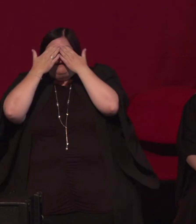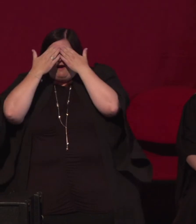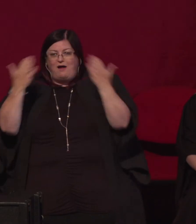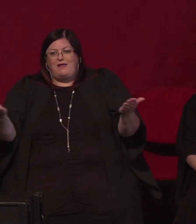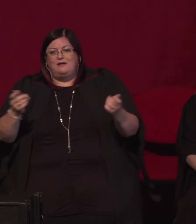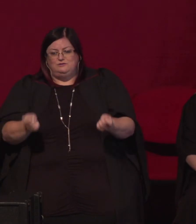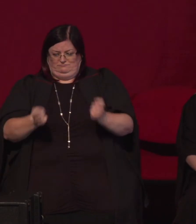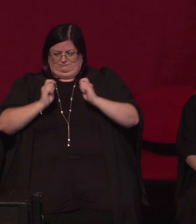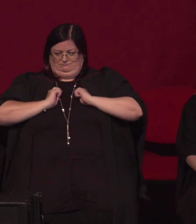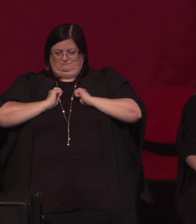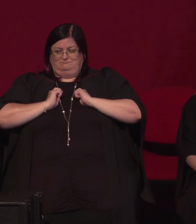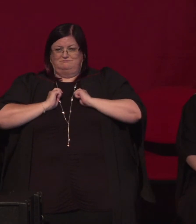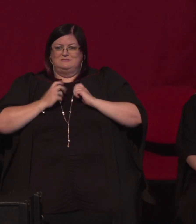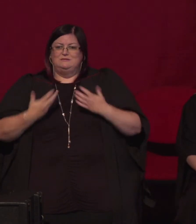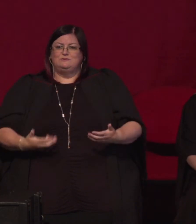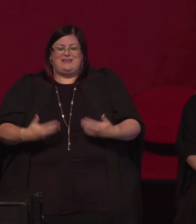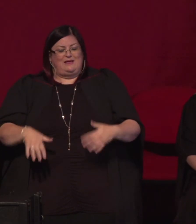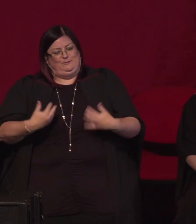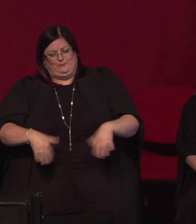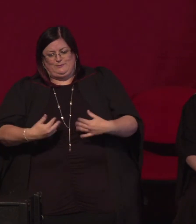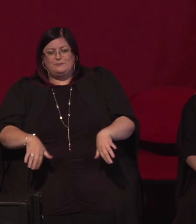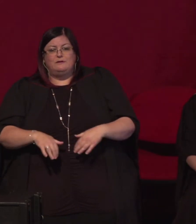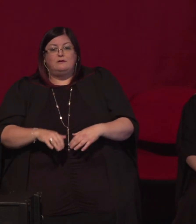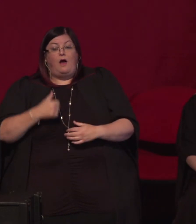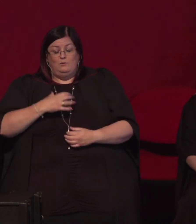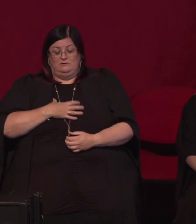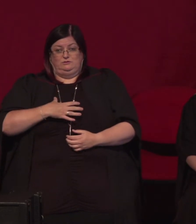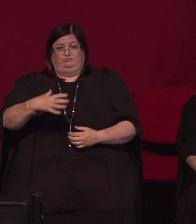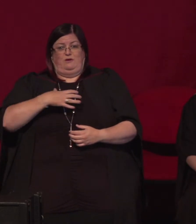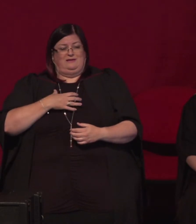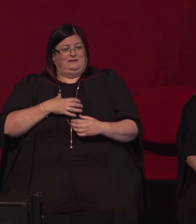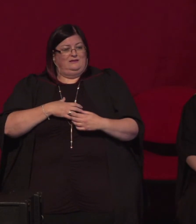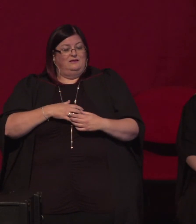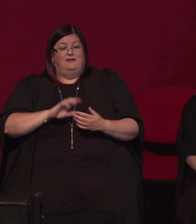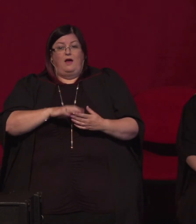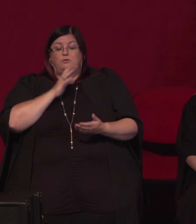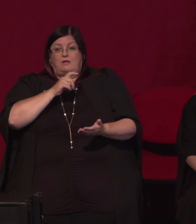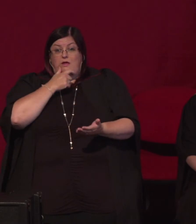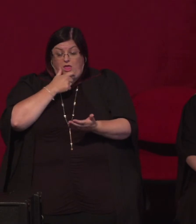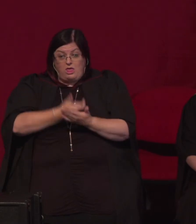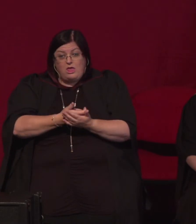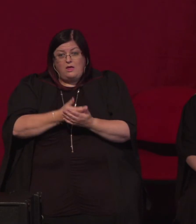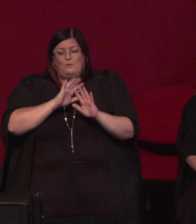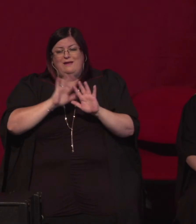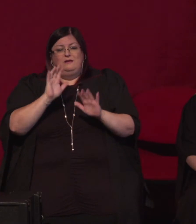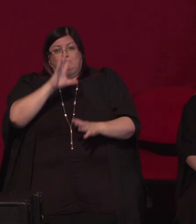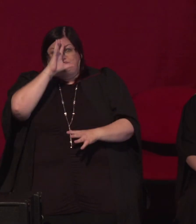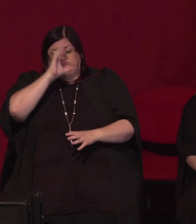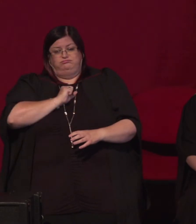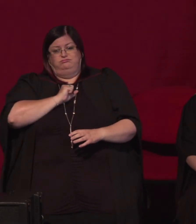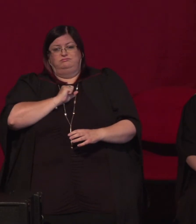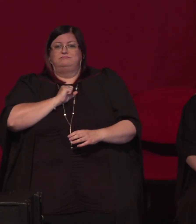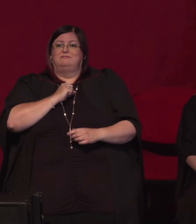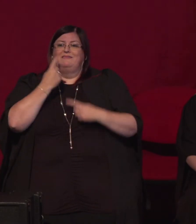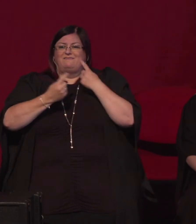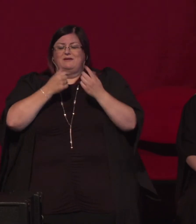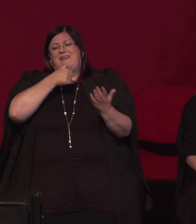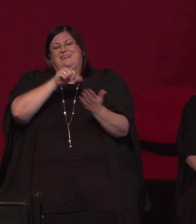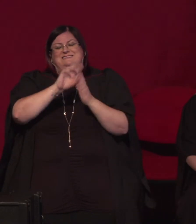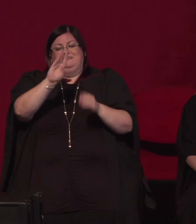this doctorate. I was surprised, in fact, nearly floored when I received the